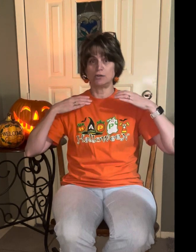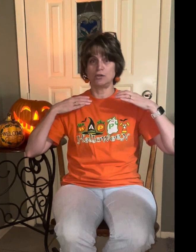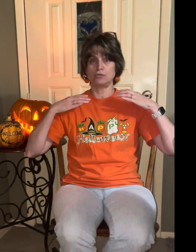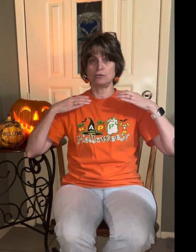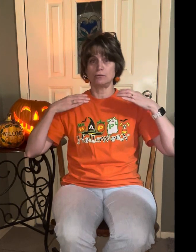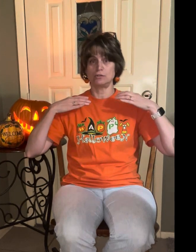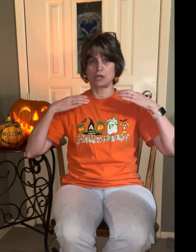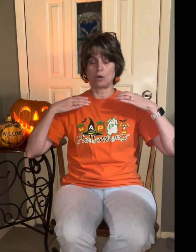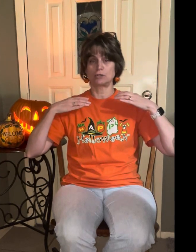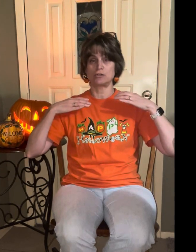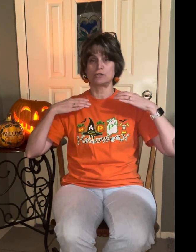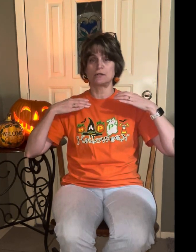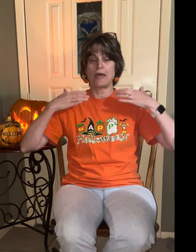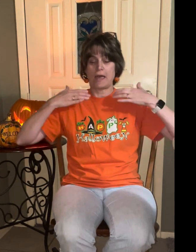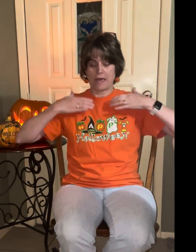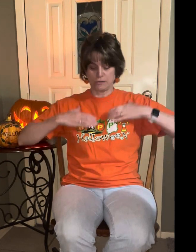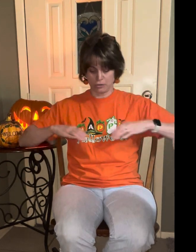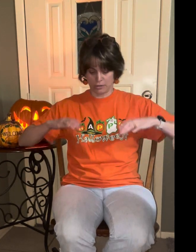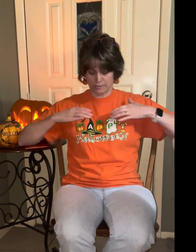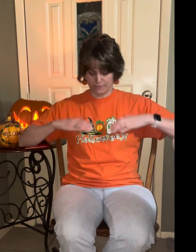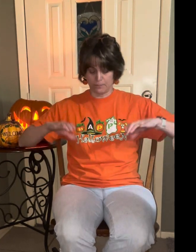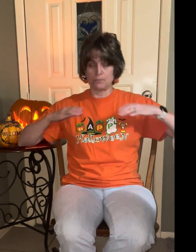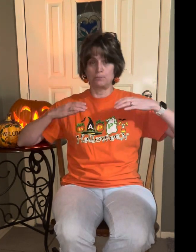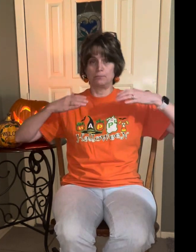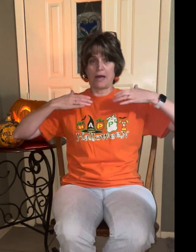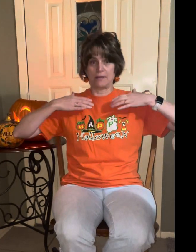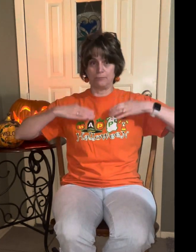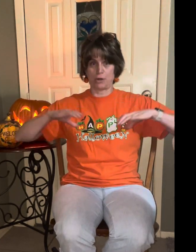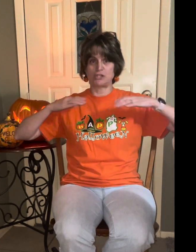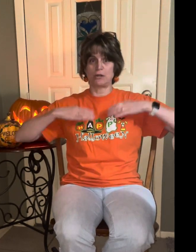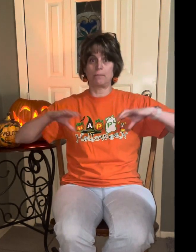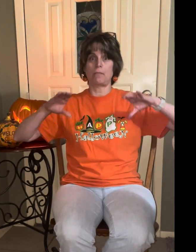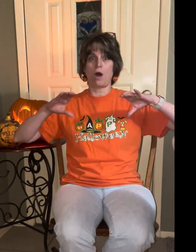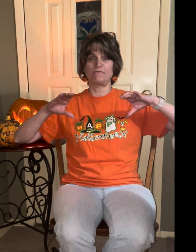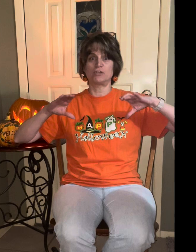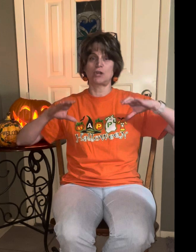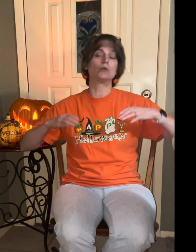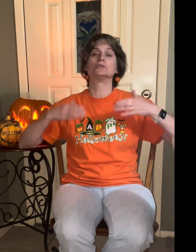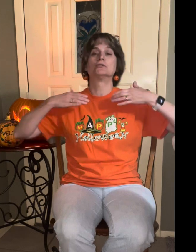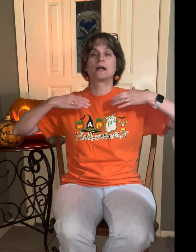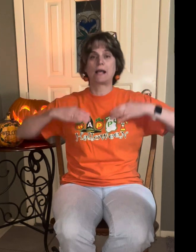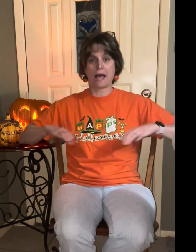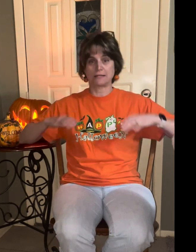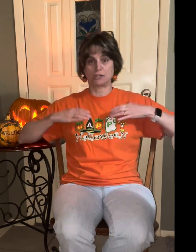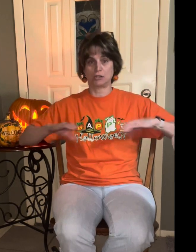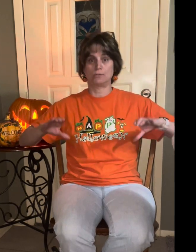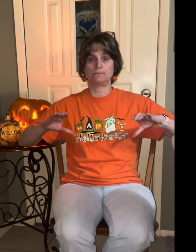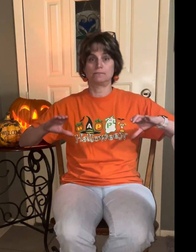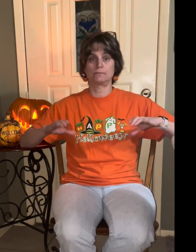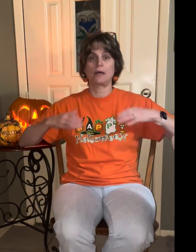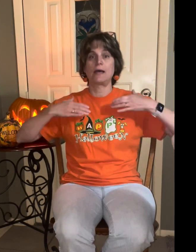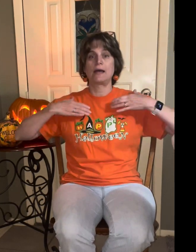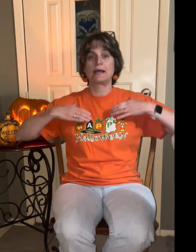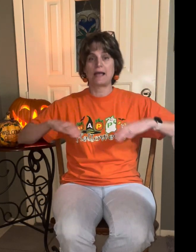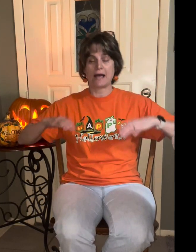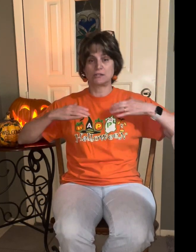your shoulders, and you're going to kind of brush them off your shoulders. Costume,